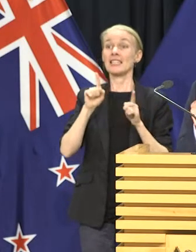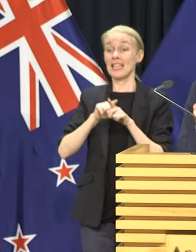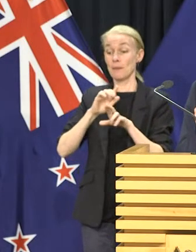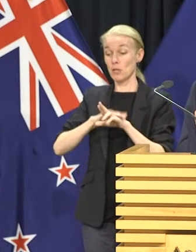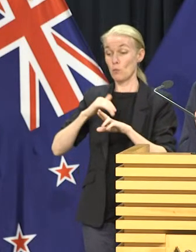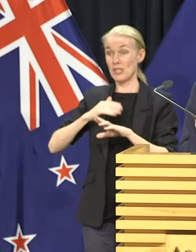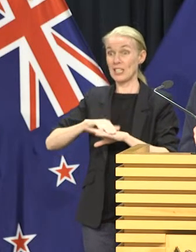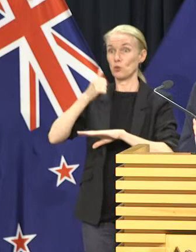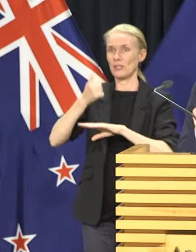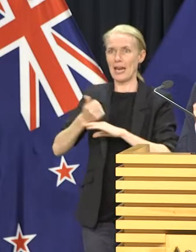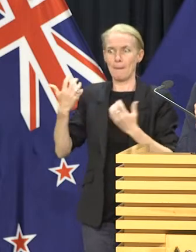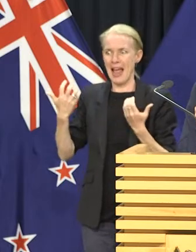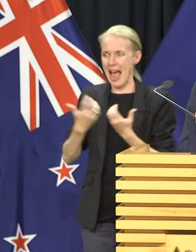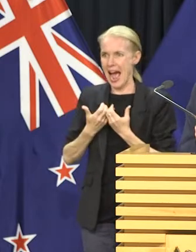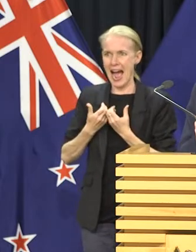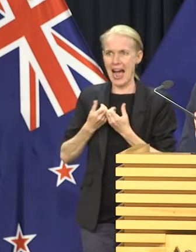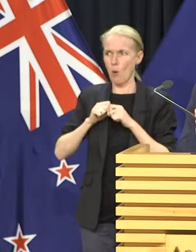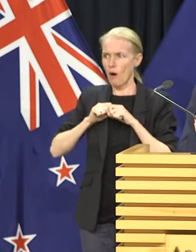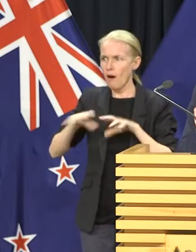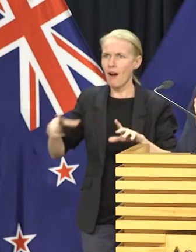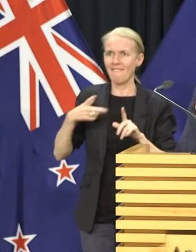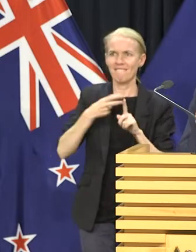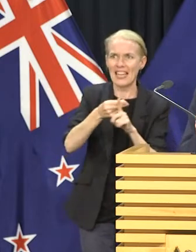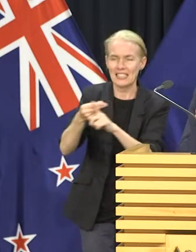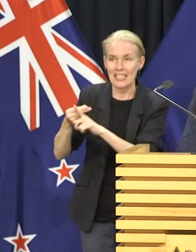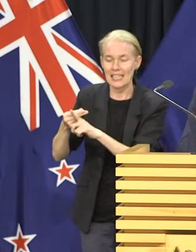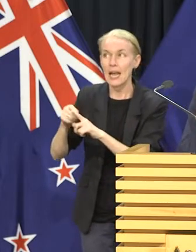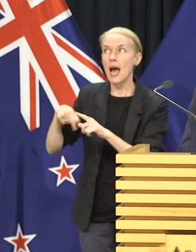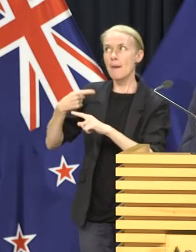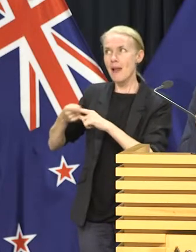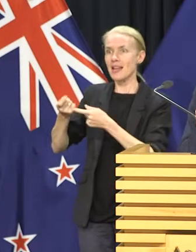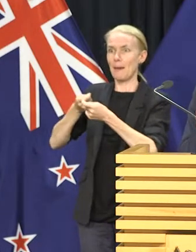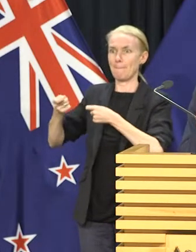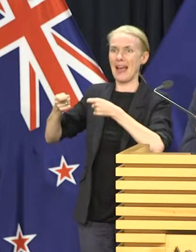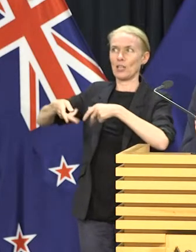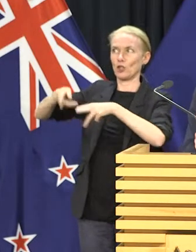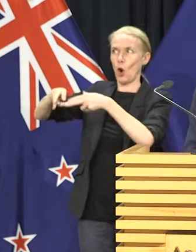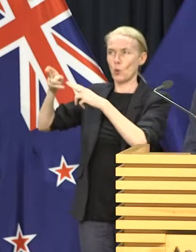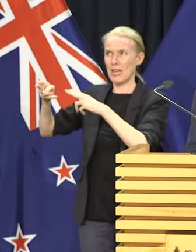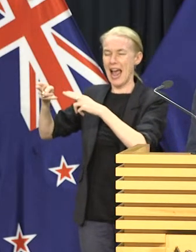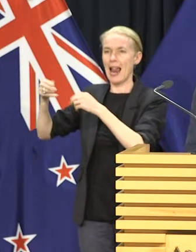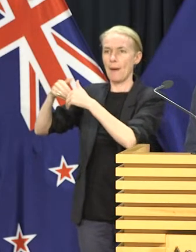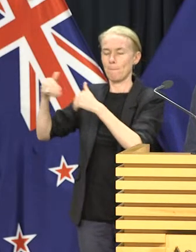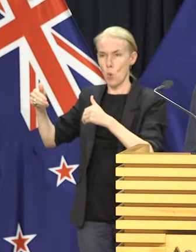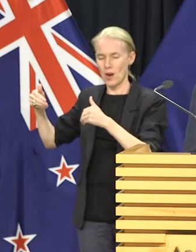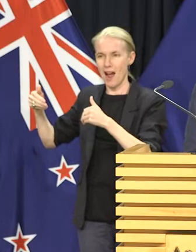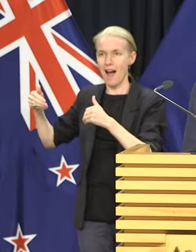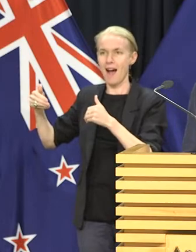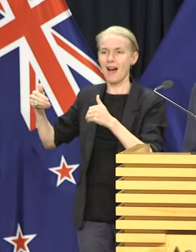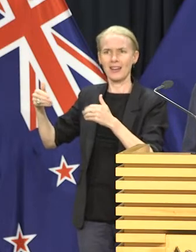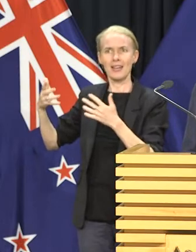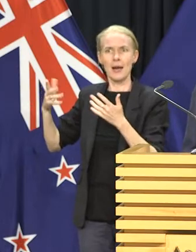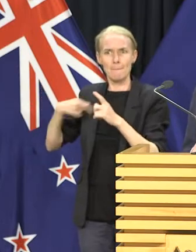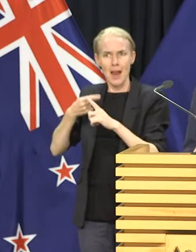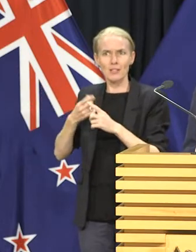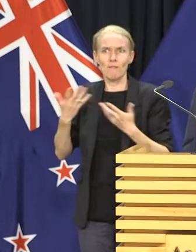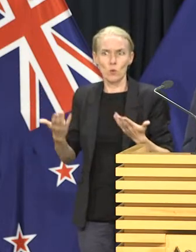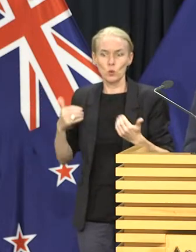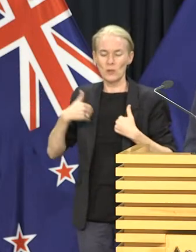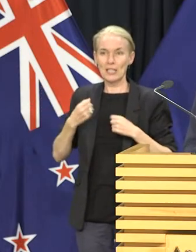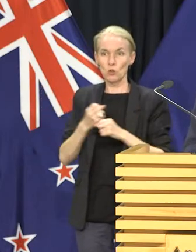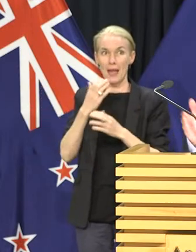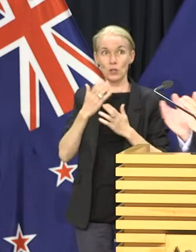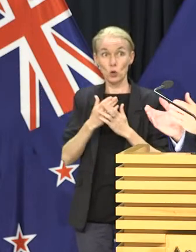and also, again, being confident about putting them through a proper approval process before